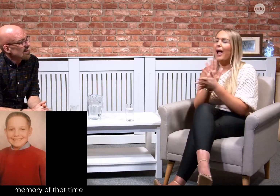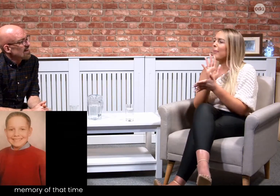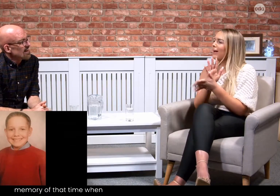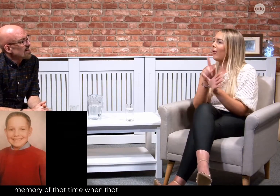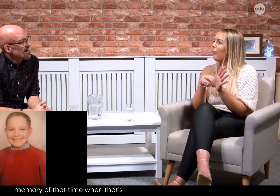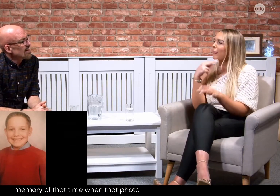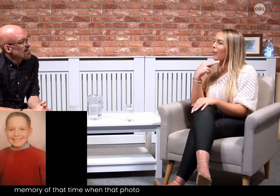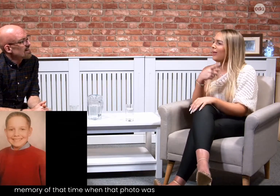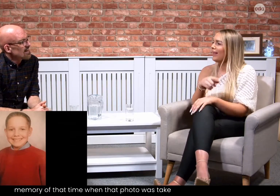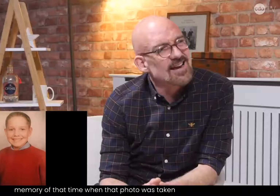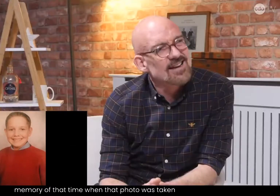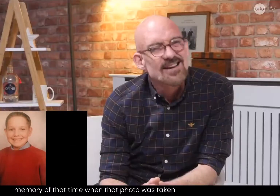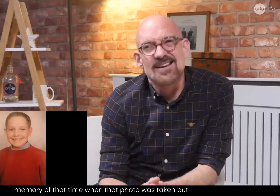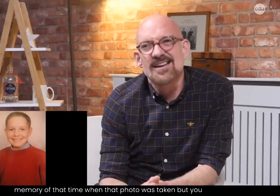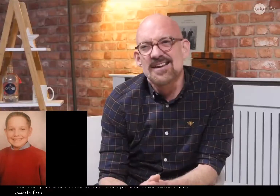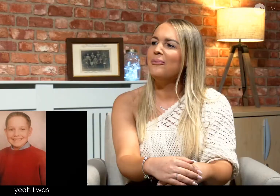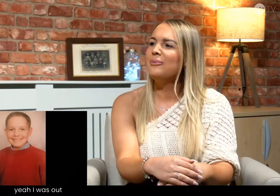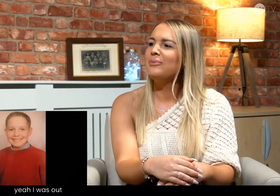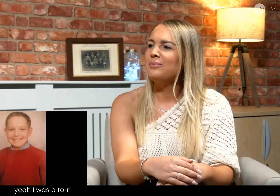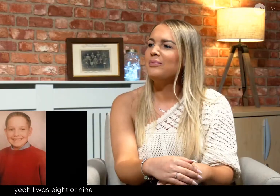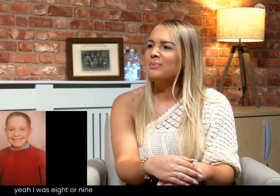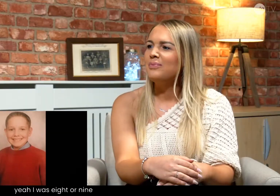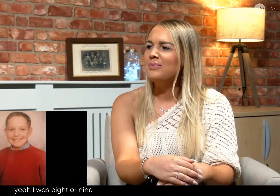But yeah, I was 8 or 9 and I was a happy little boy at that stage.